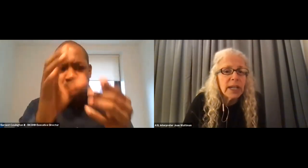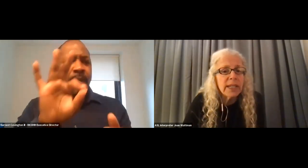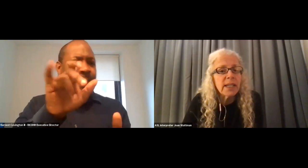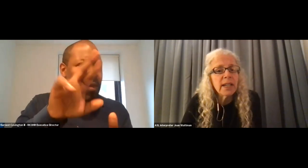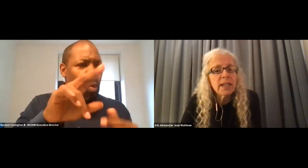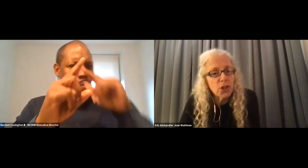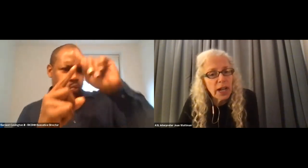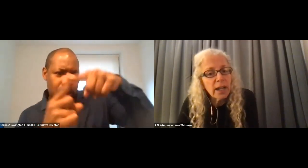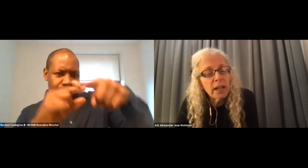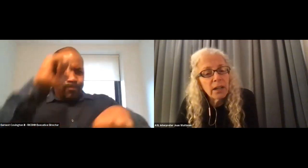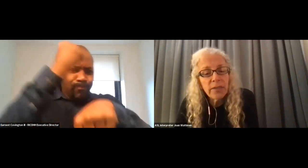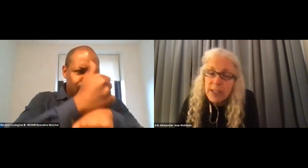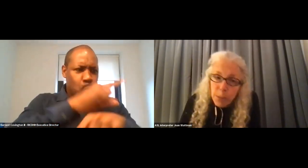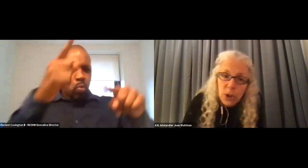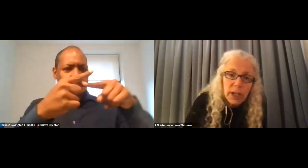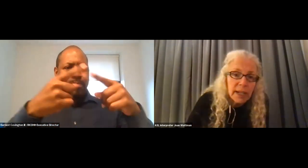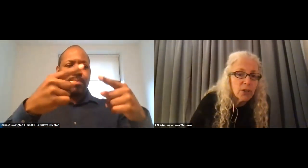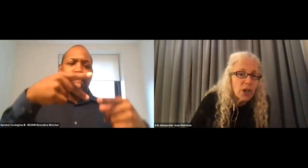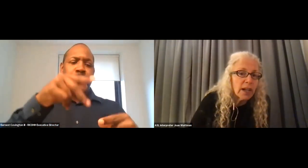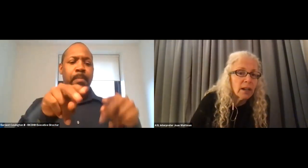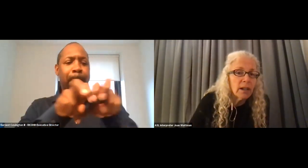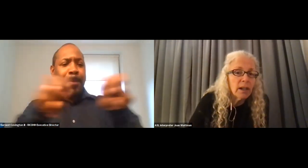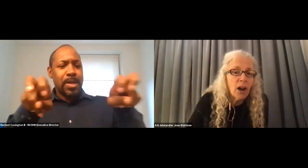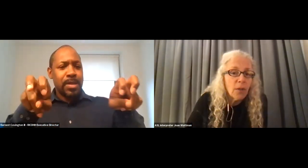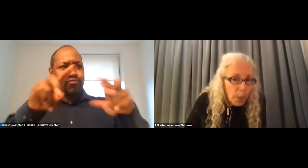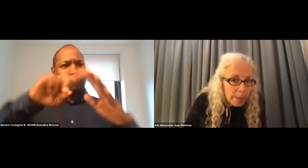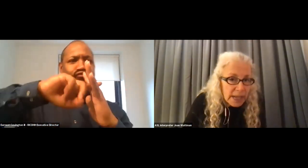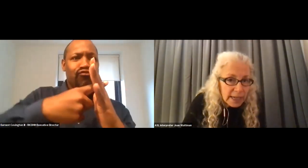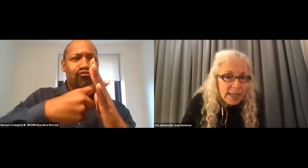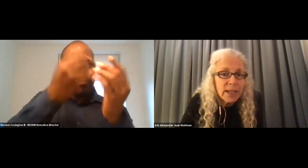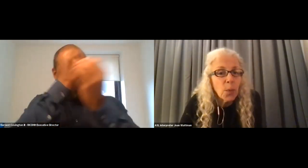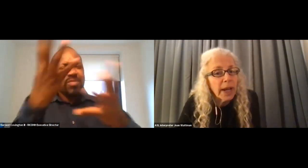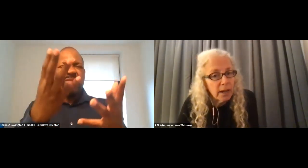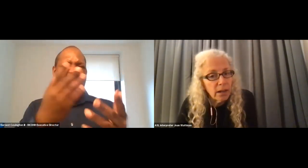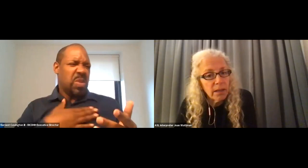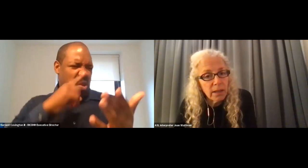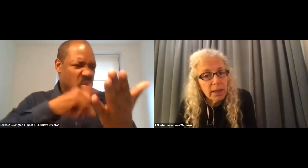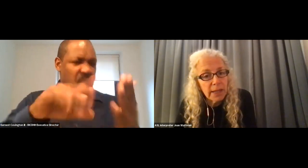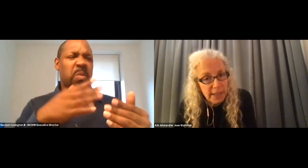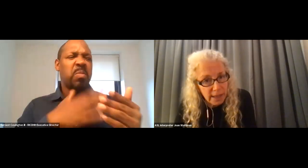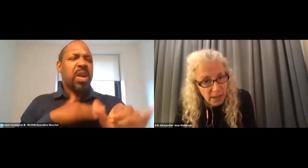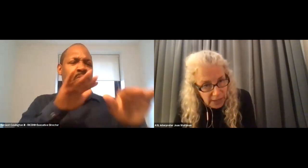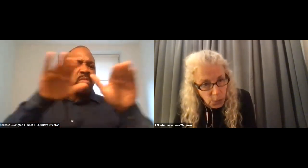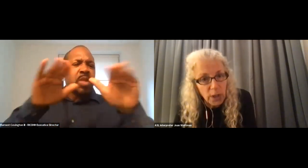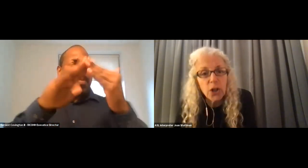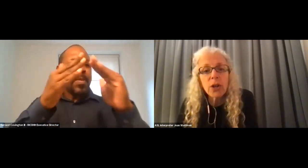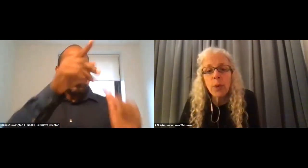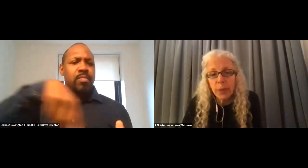communities to check Facebook and to check our website to see when these events will occur, when we'll